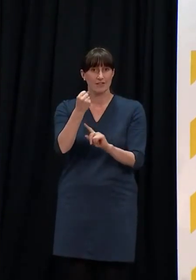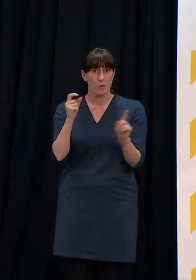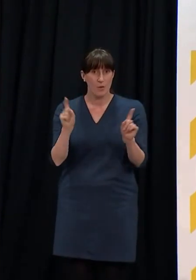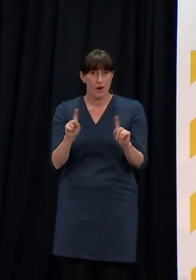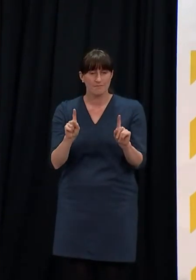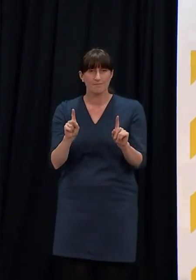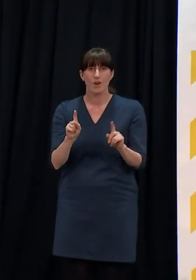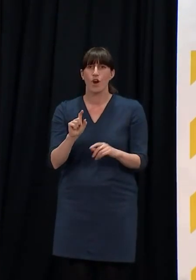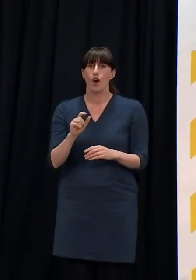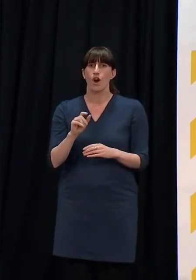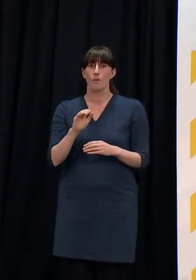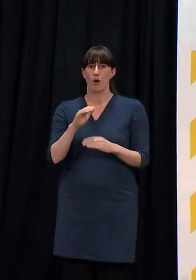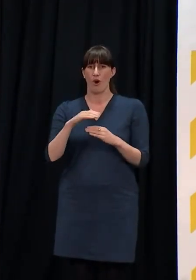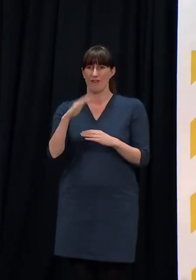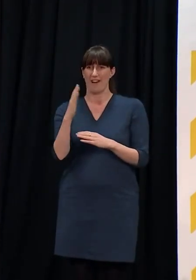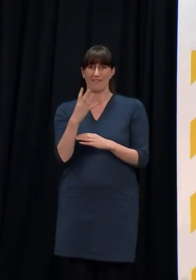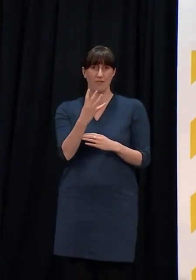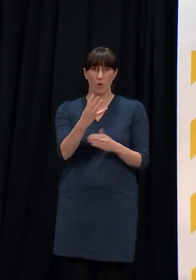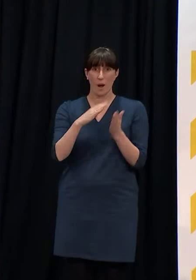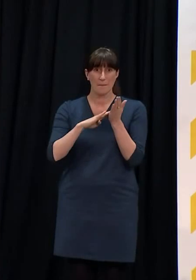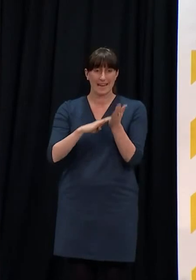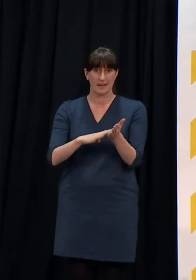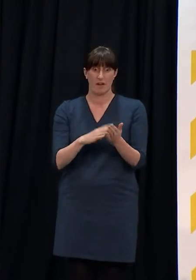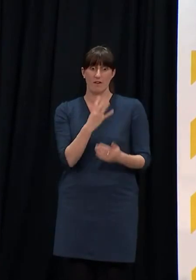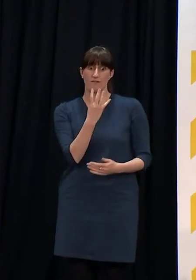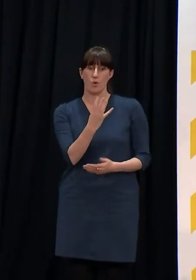More than 4 million, or